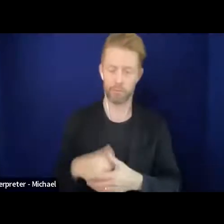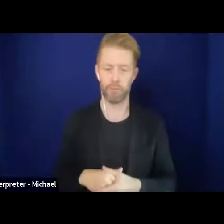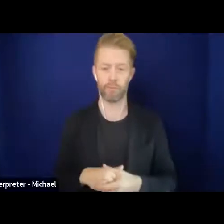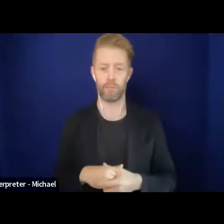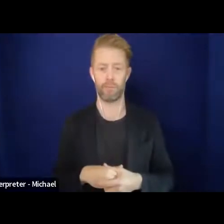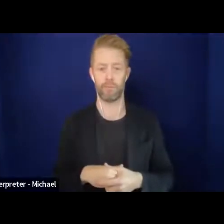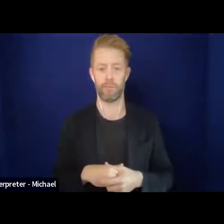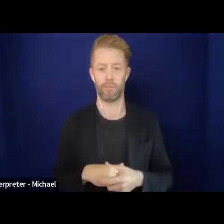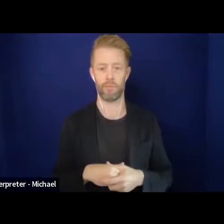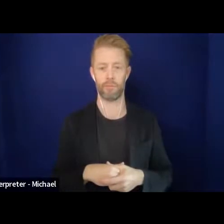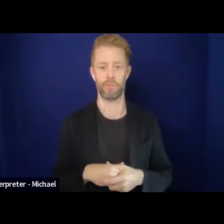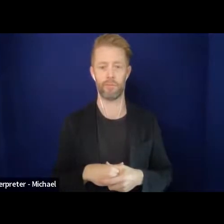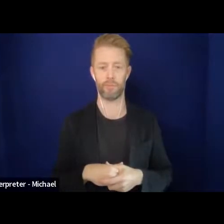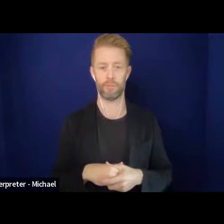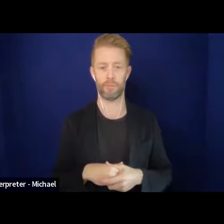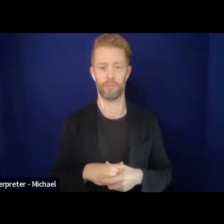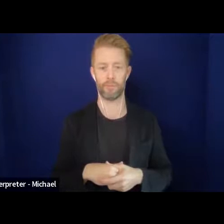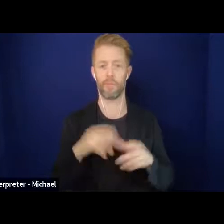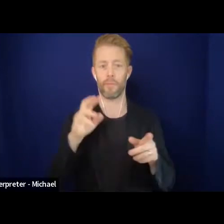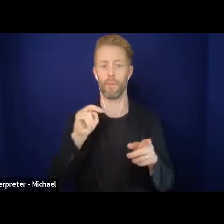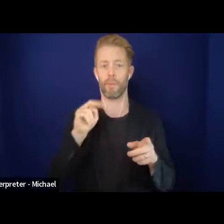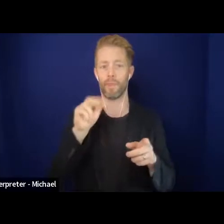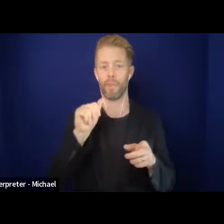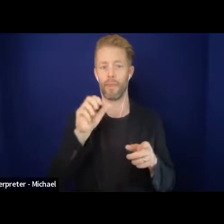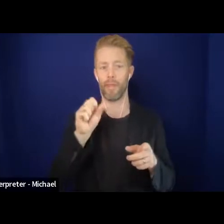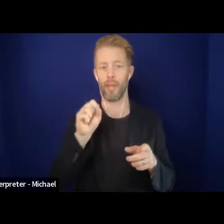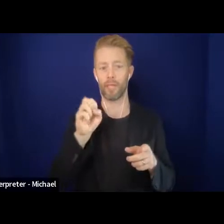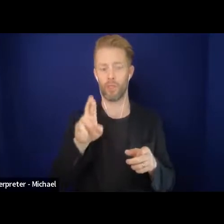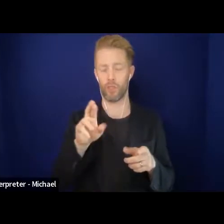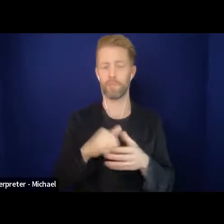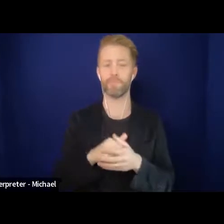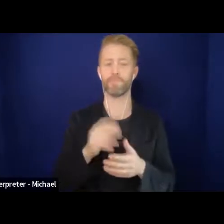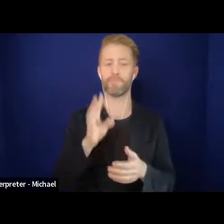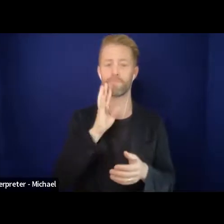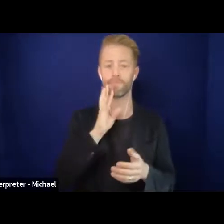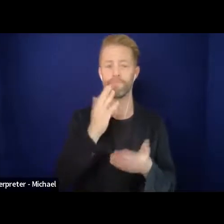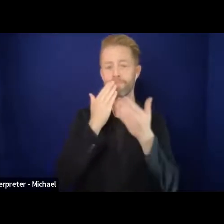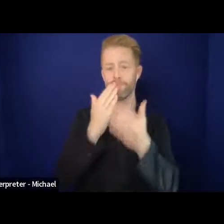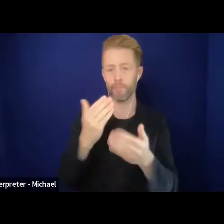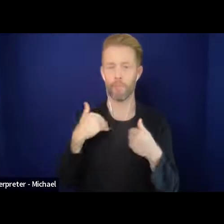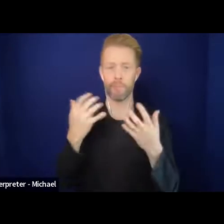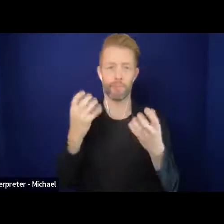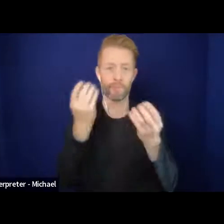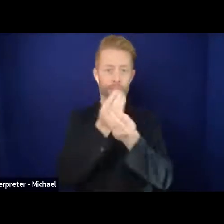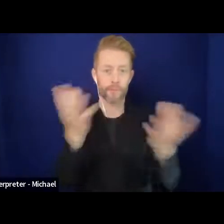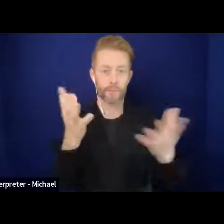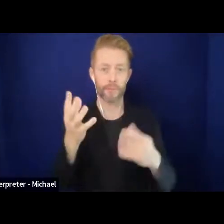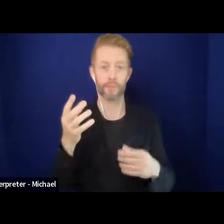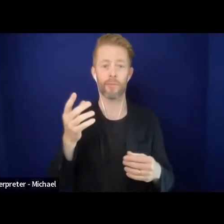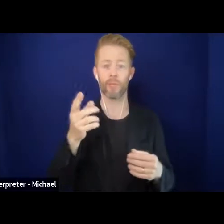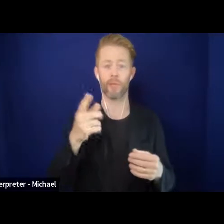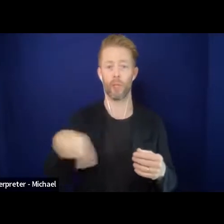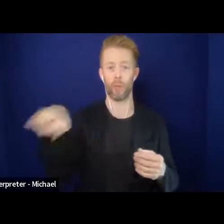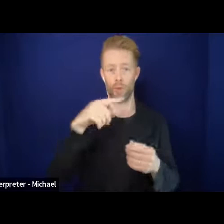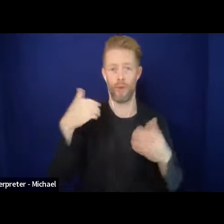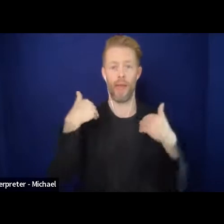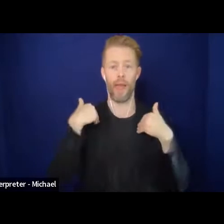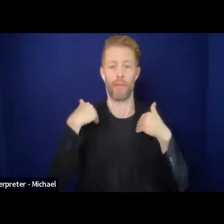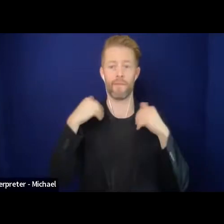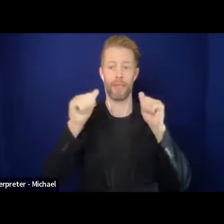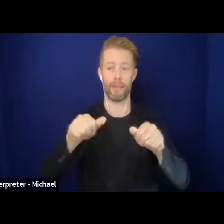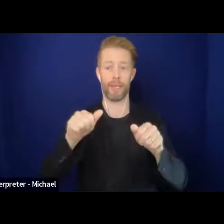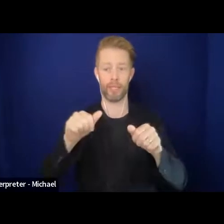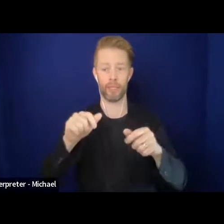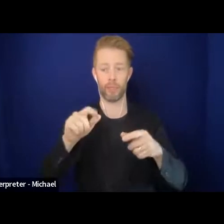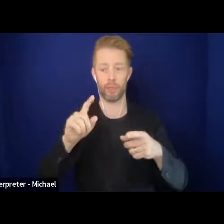Thank you. At this time, I just want to let everybody know that you do have the ability to